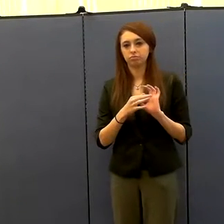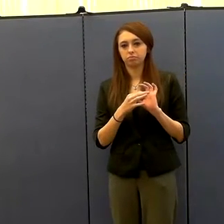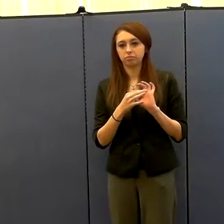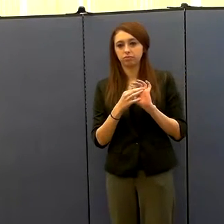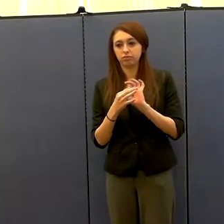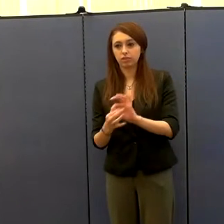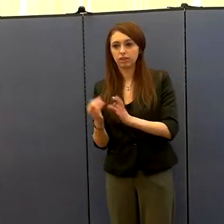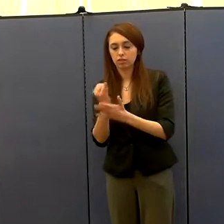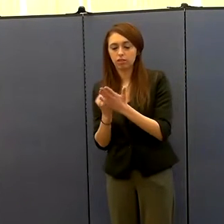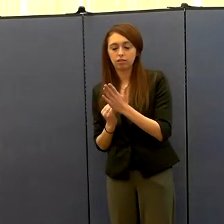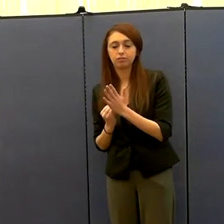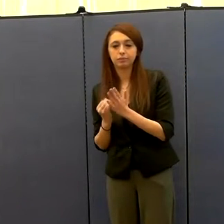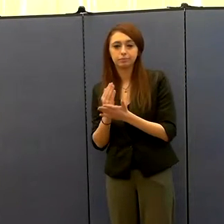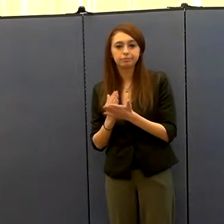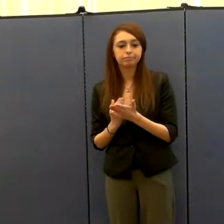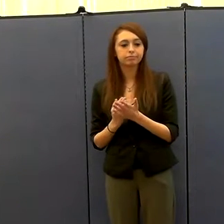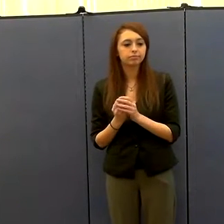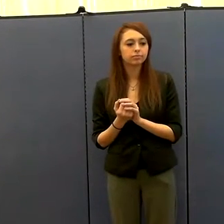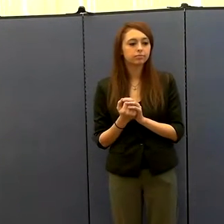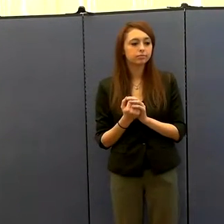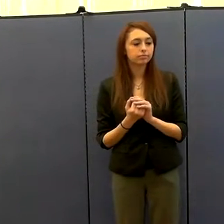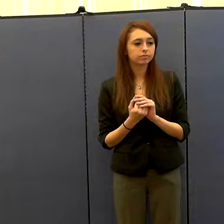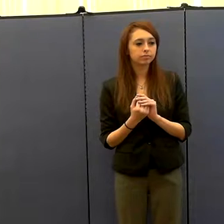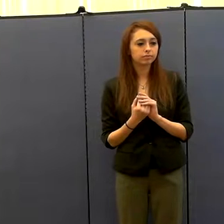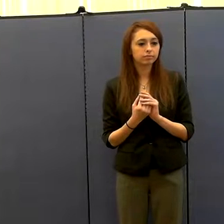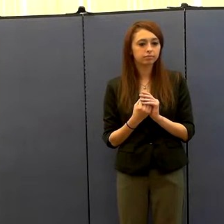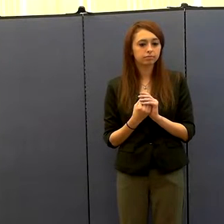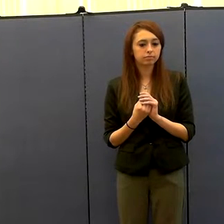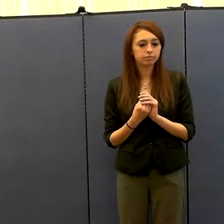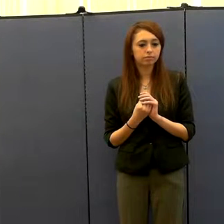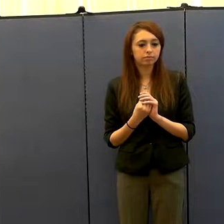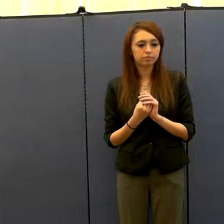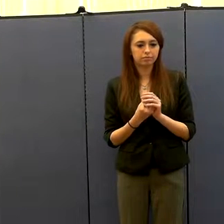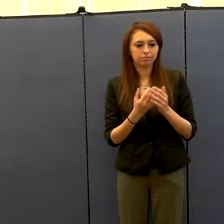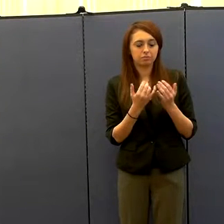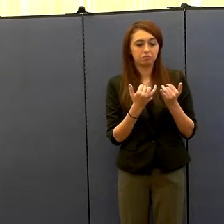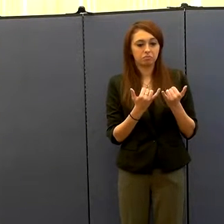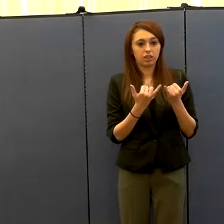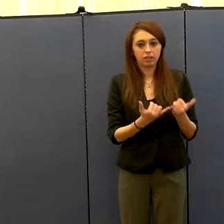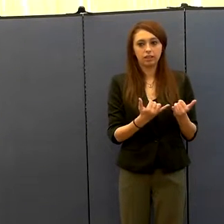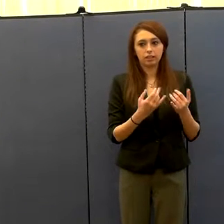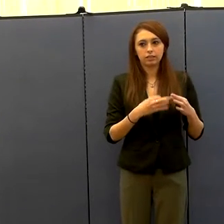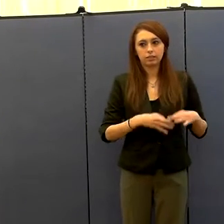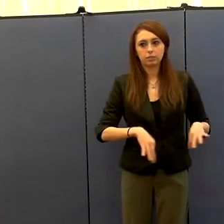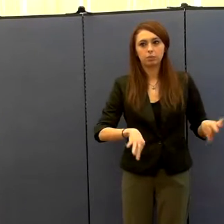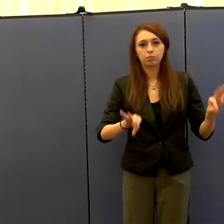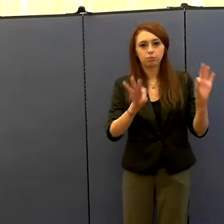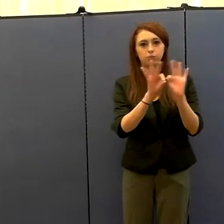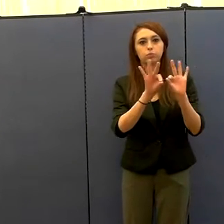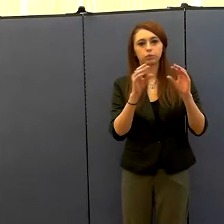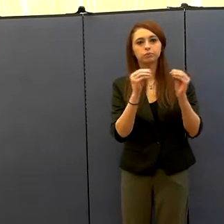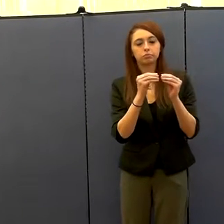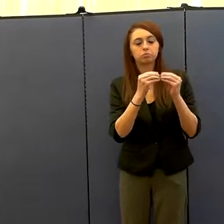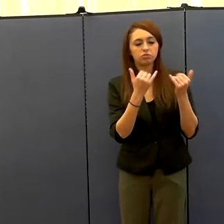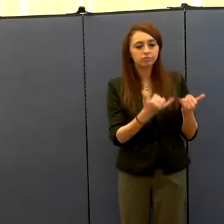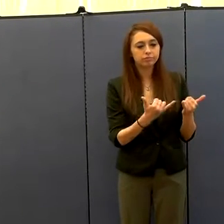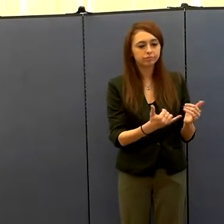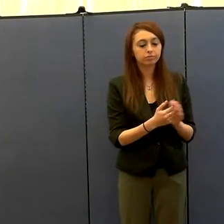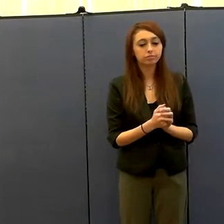these days they seem to stand apart more than I think they should. I grew up on Long Island, just outside